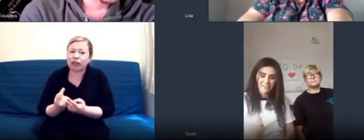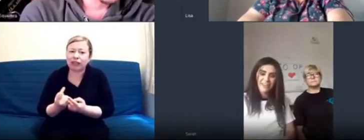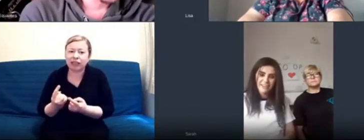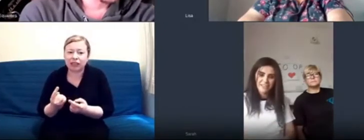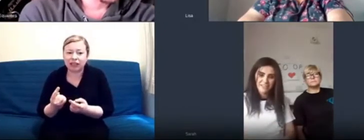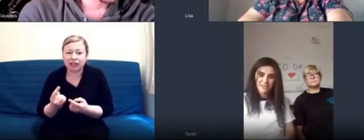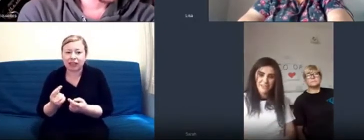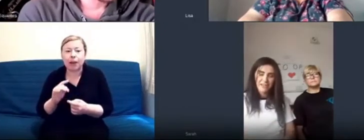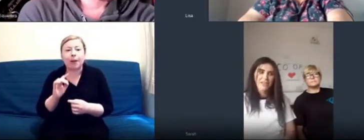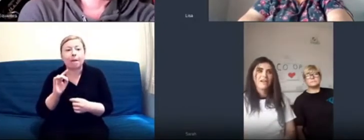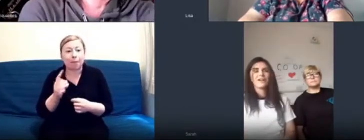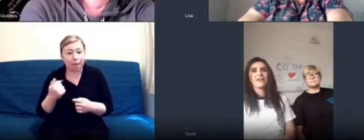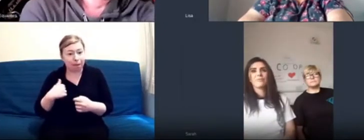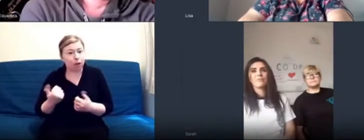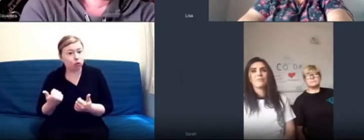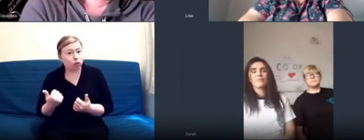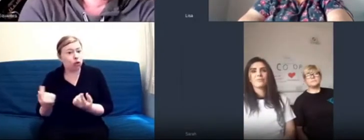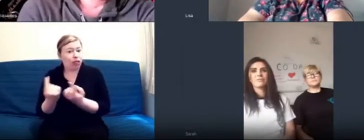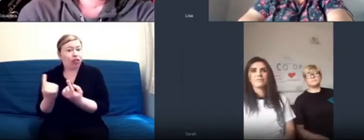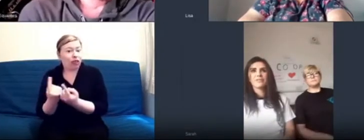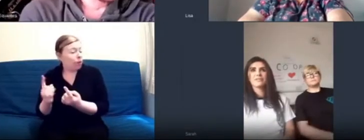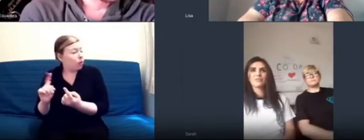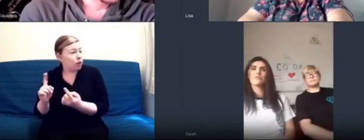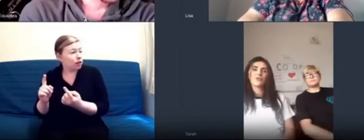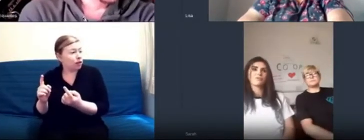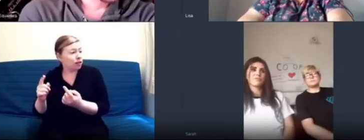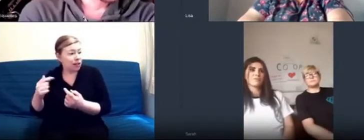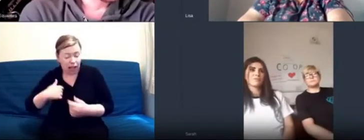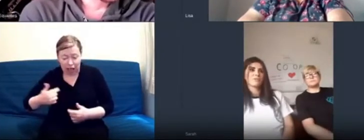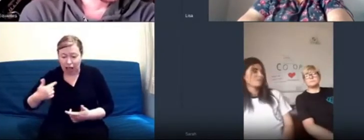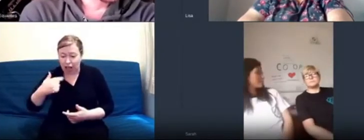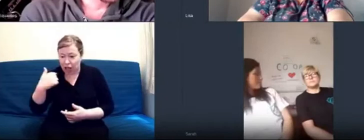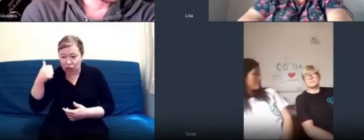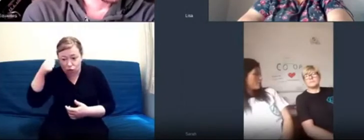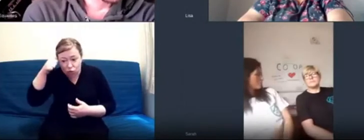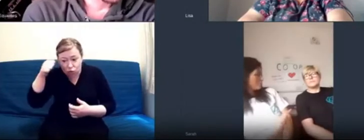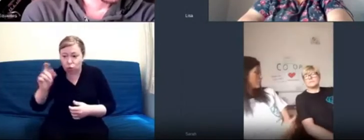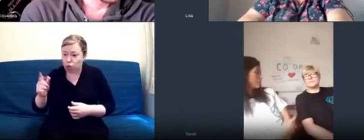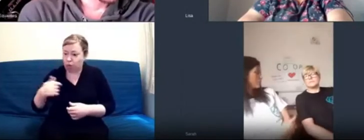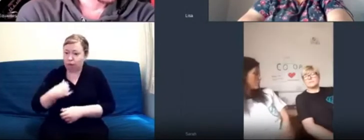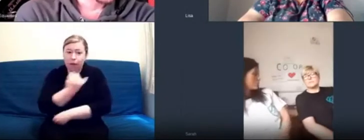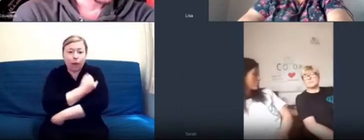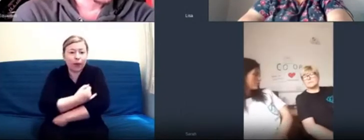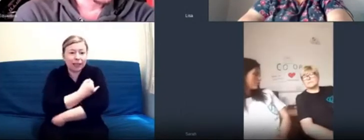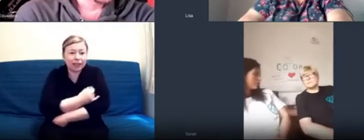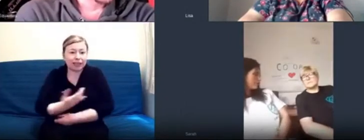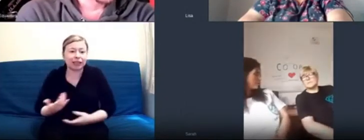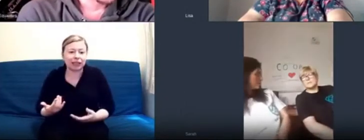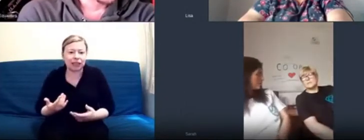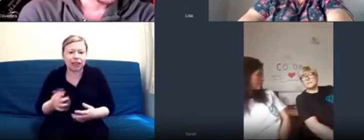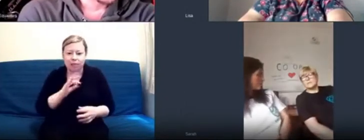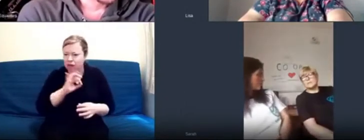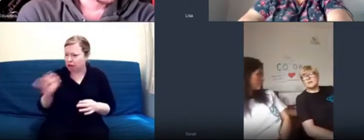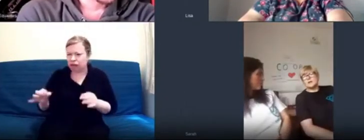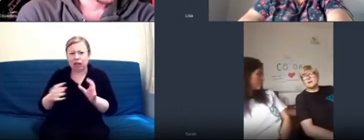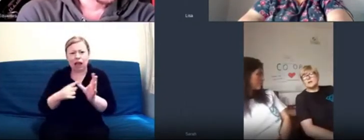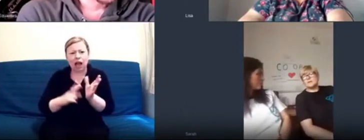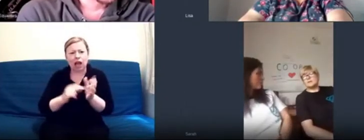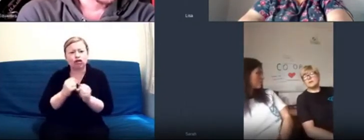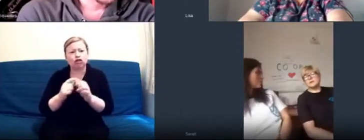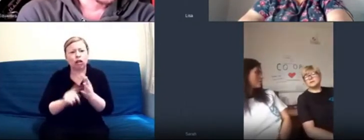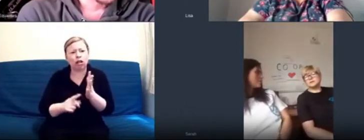is that I recognise that. And so we've got, what would be your structure, would you say, within the